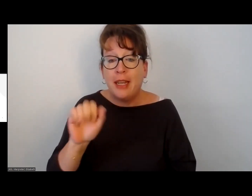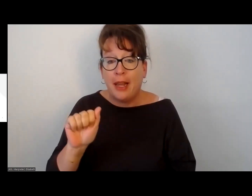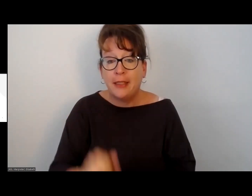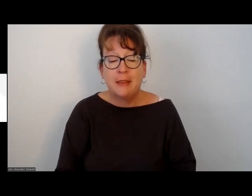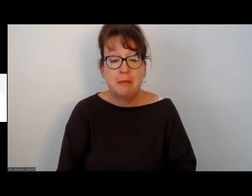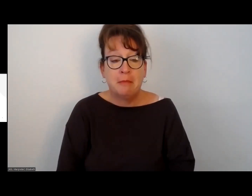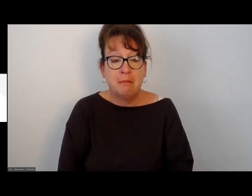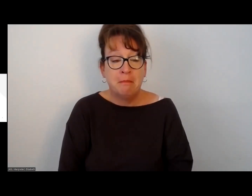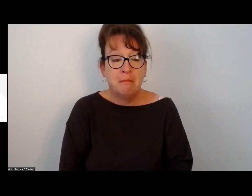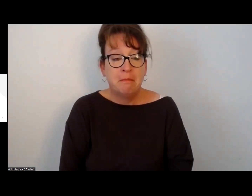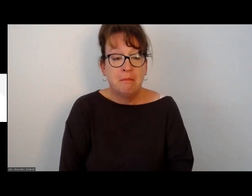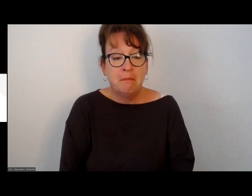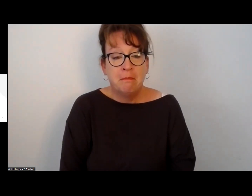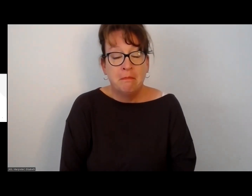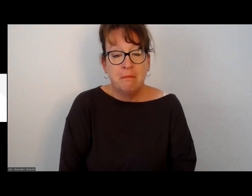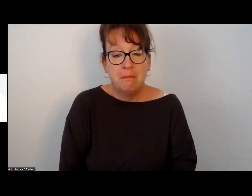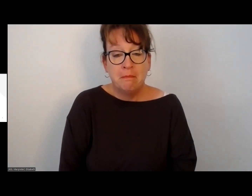The second priority is,